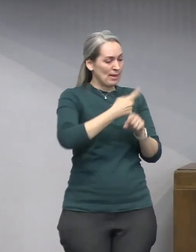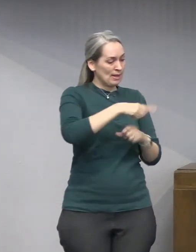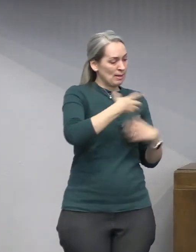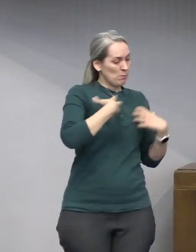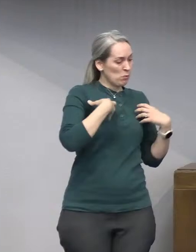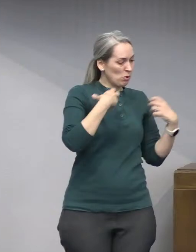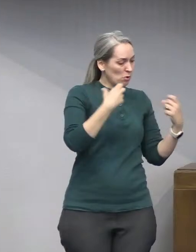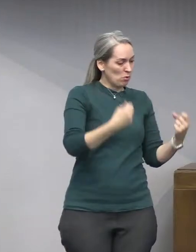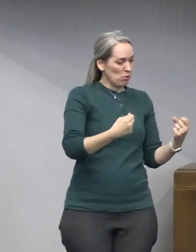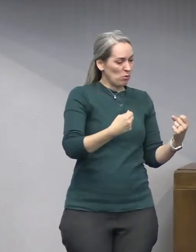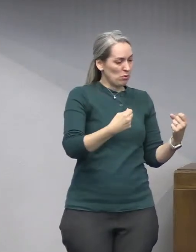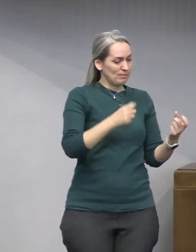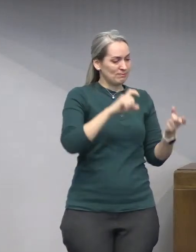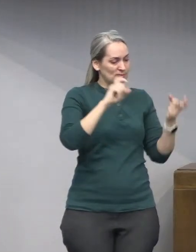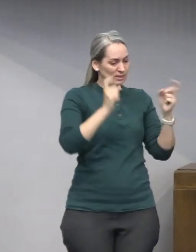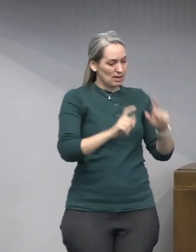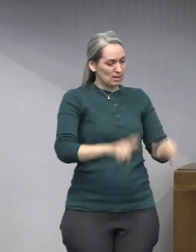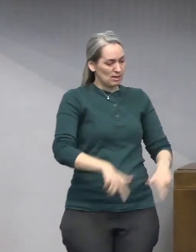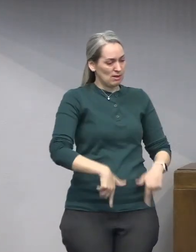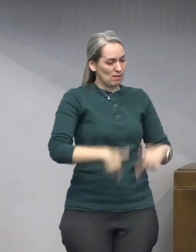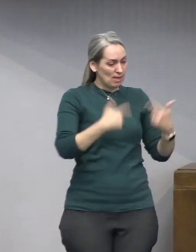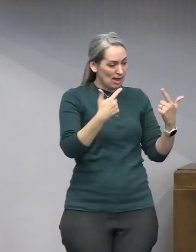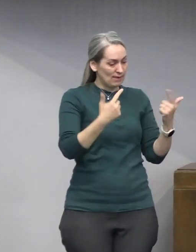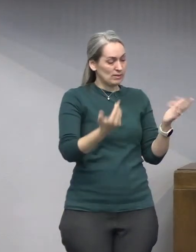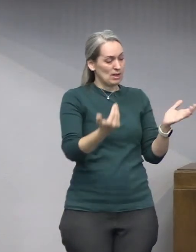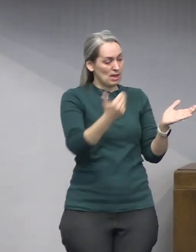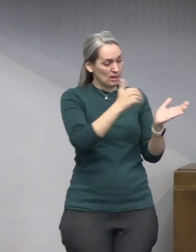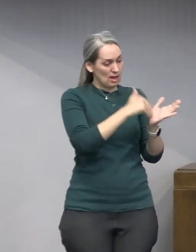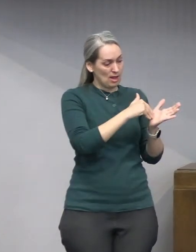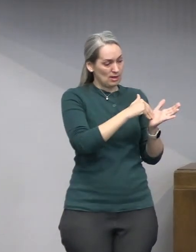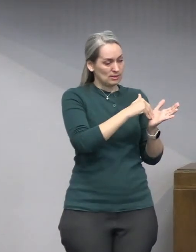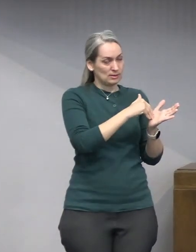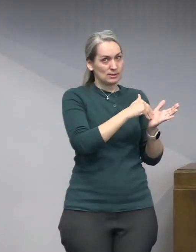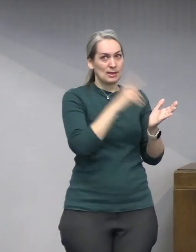whole and change their lives once again.